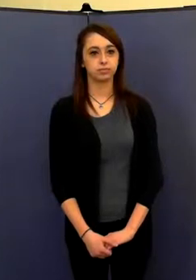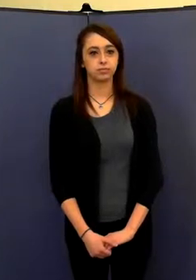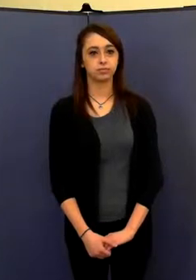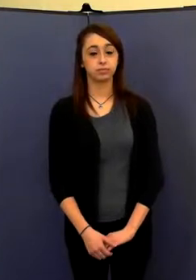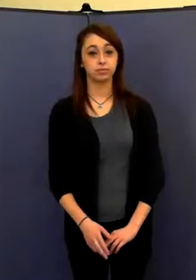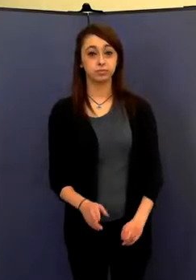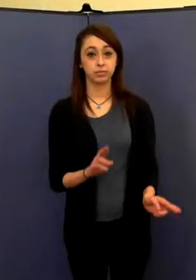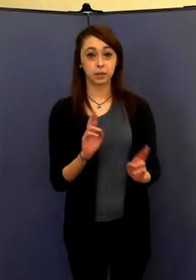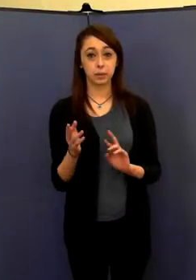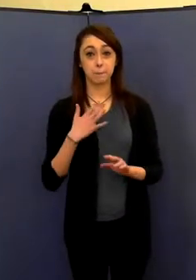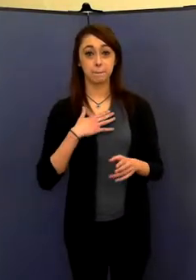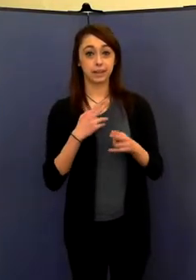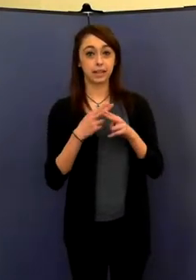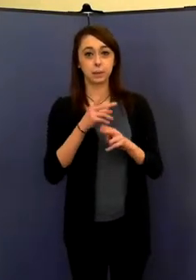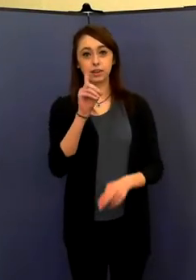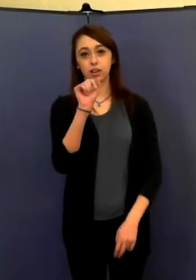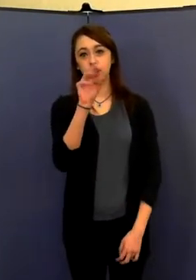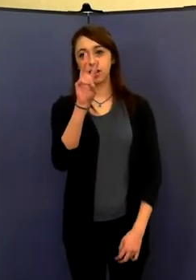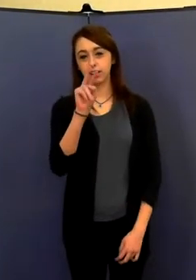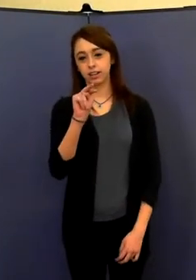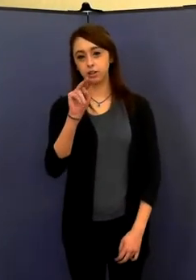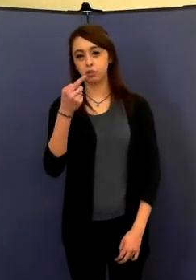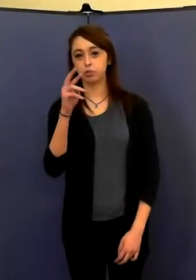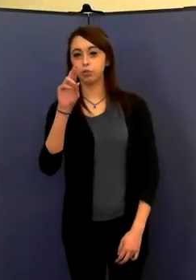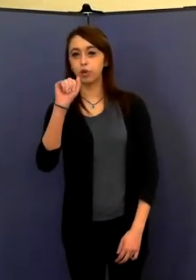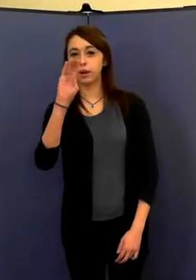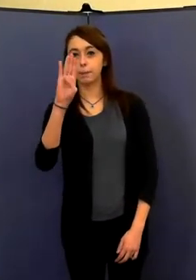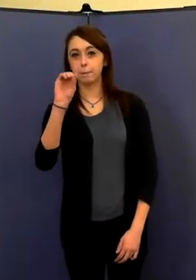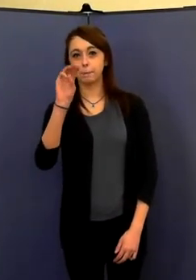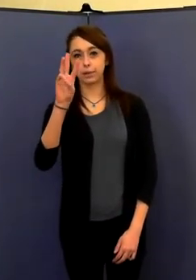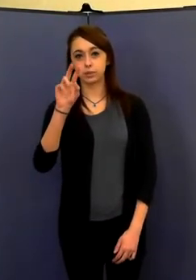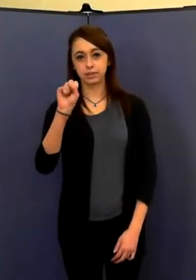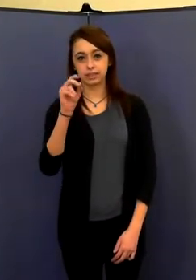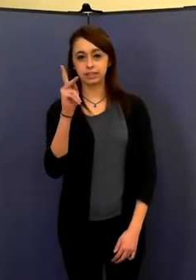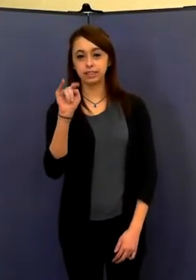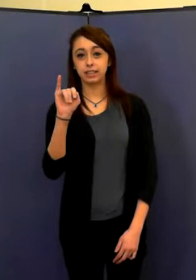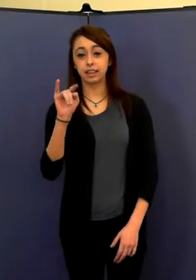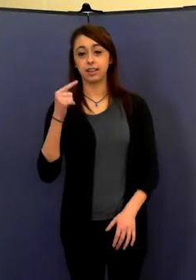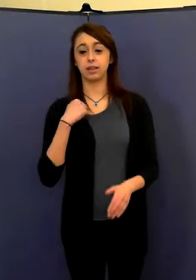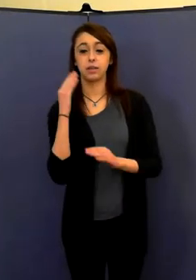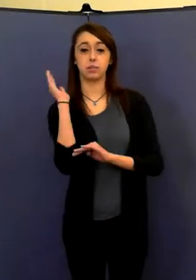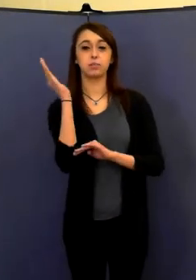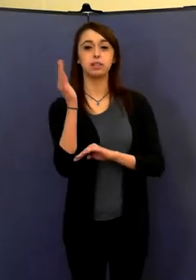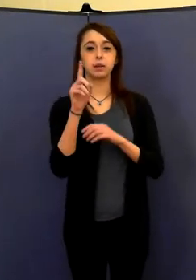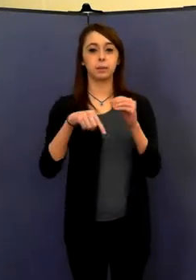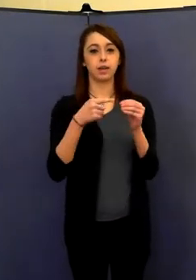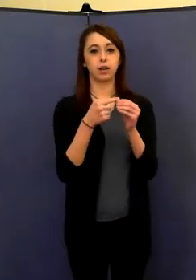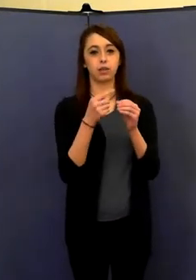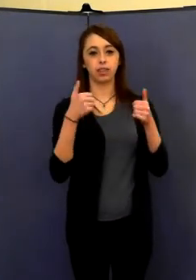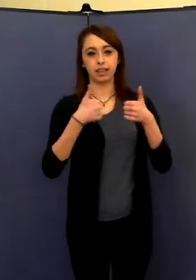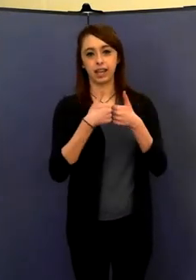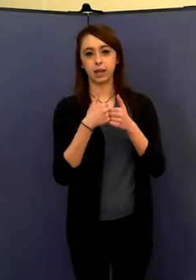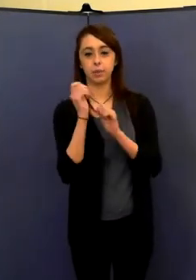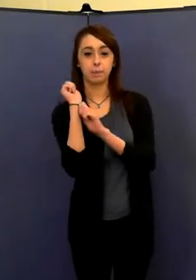My name is Dawn Grabowski, and I have a presentation today about the game of baseball. I'm going to try to keep it really basic for